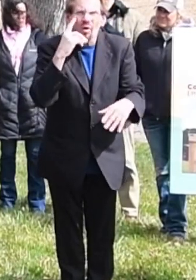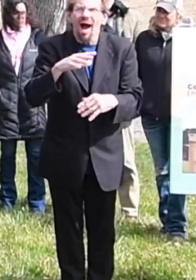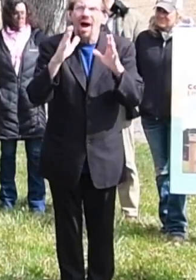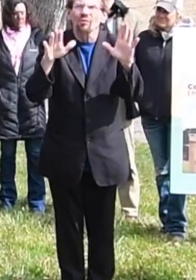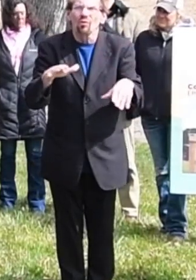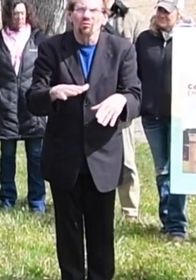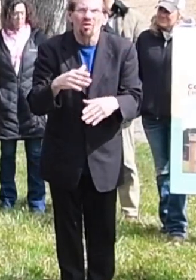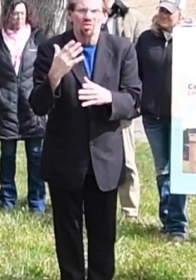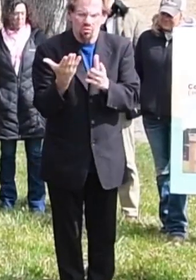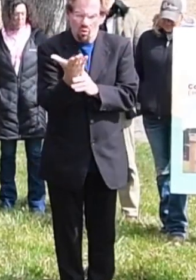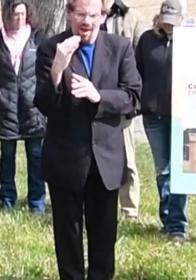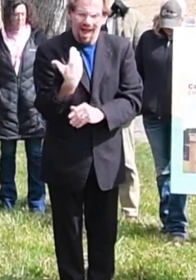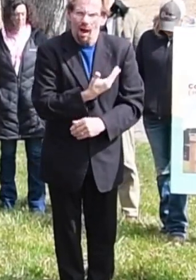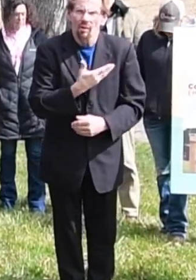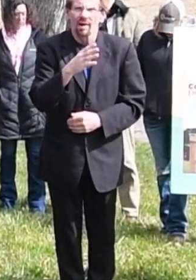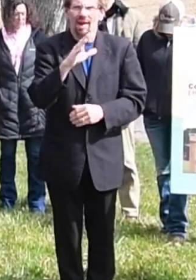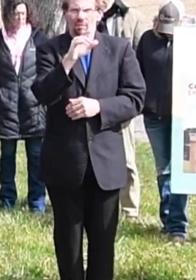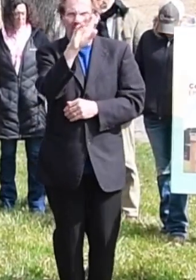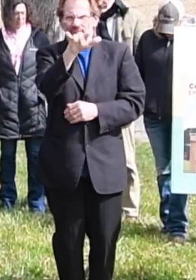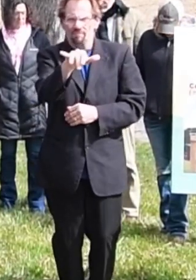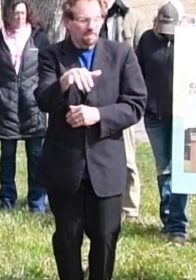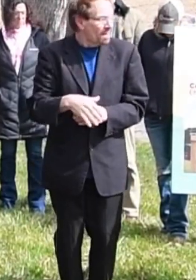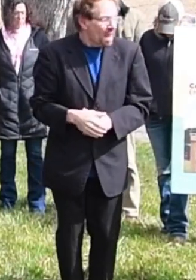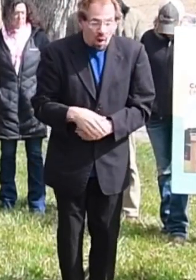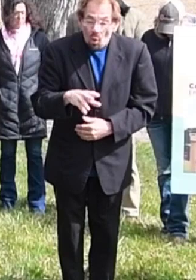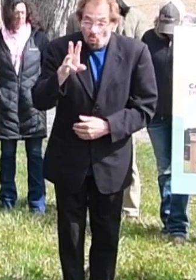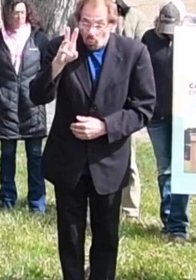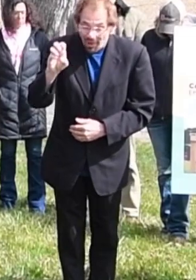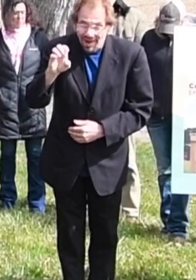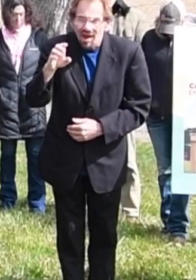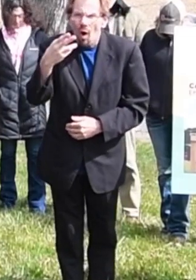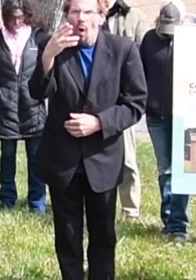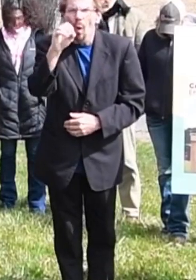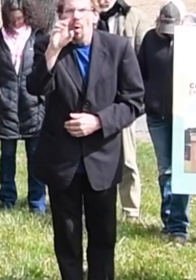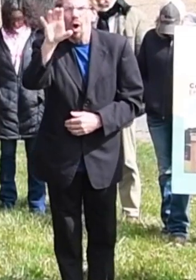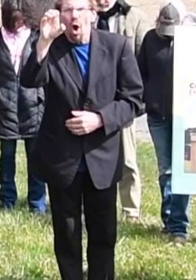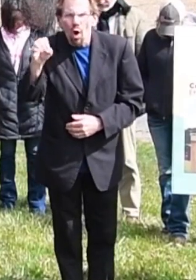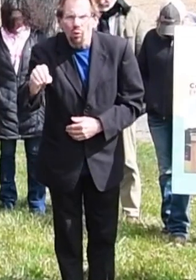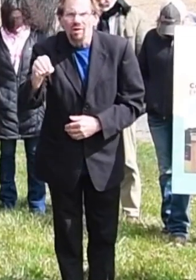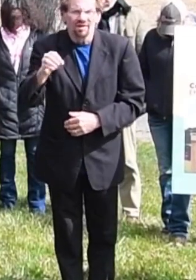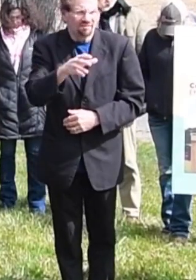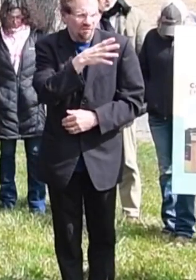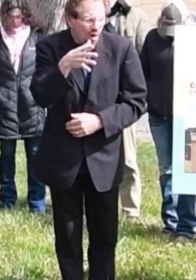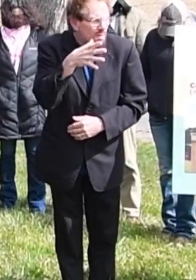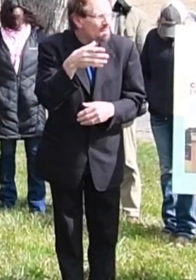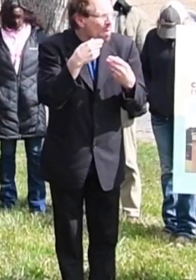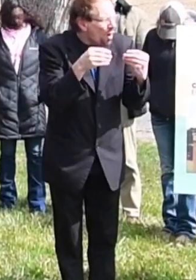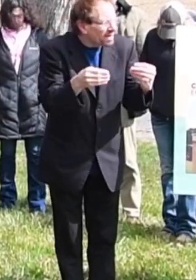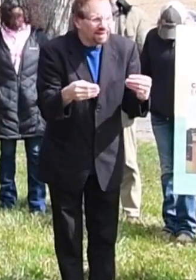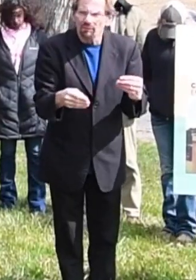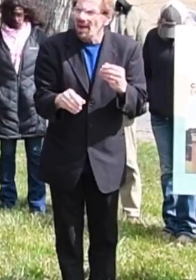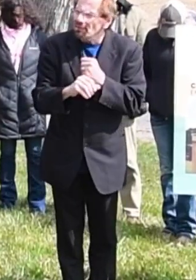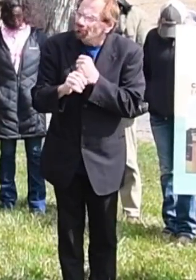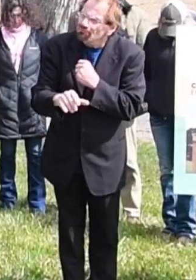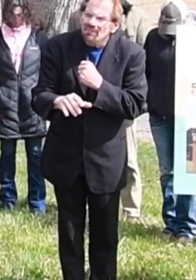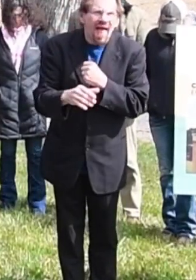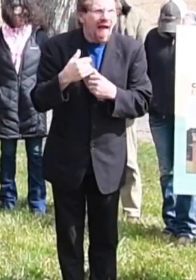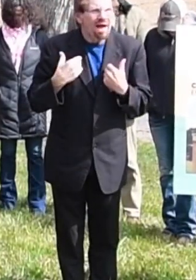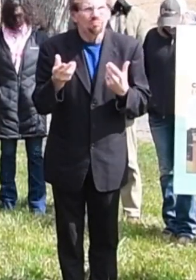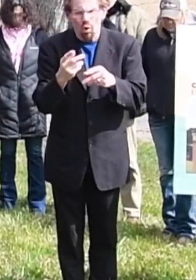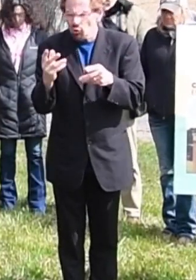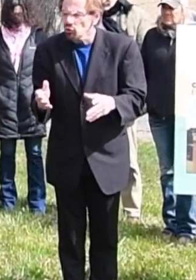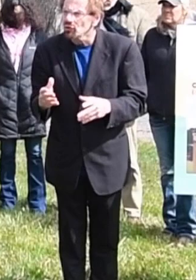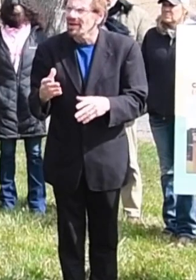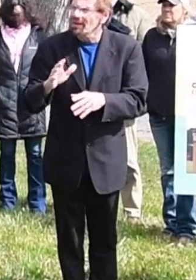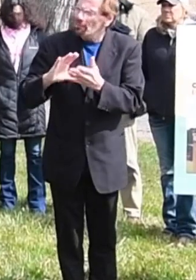Are HOCO Fresh marketing campaign is continuing to raise awareness for producers in our community and encourage our neighbors